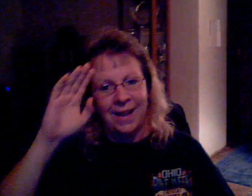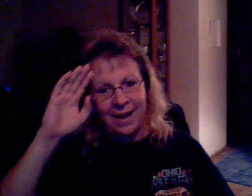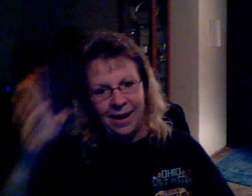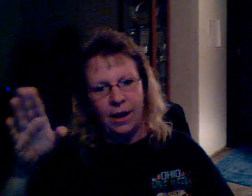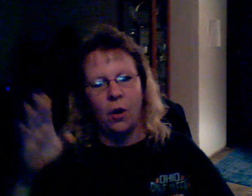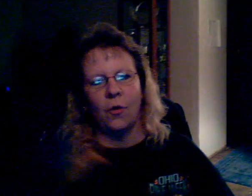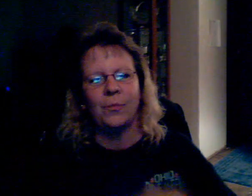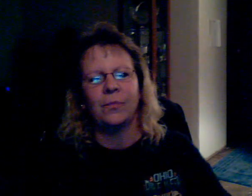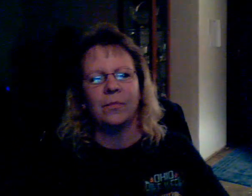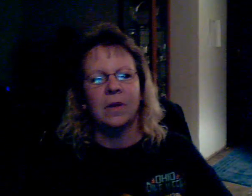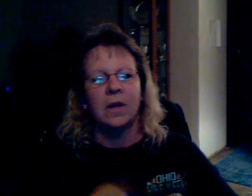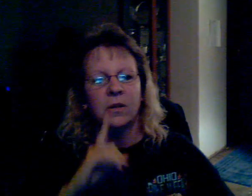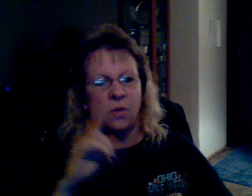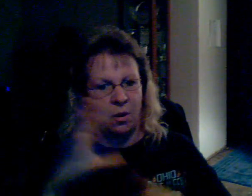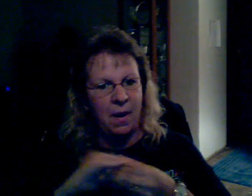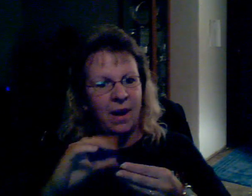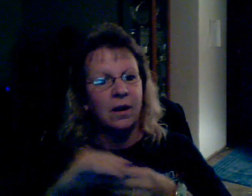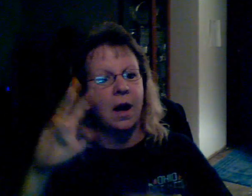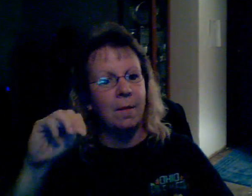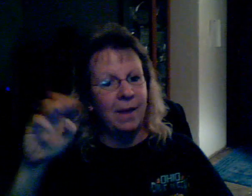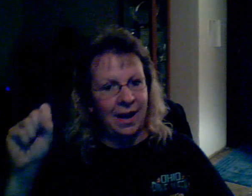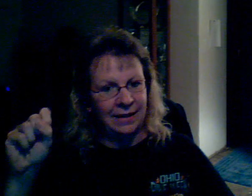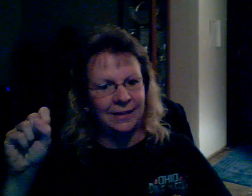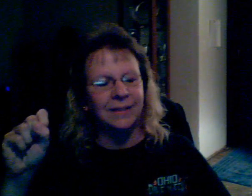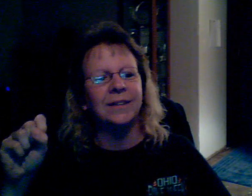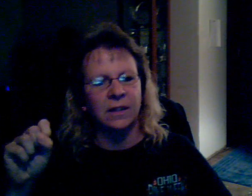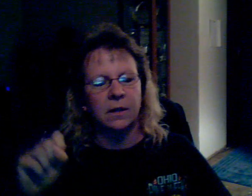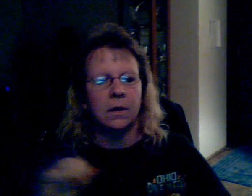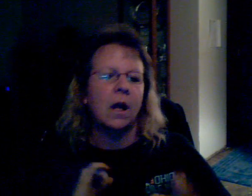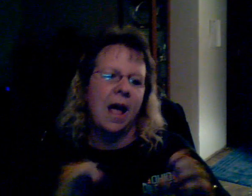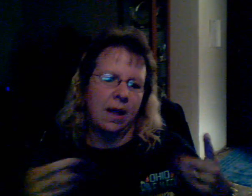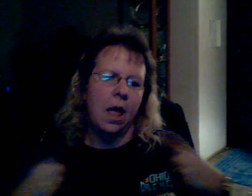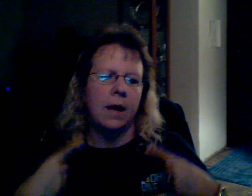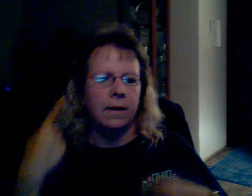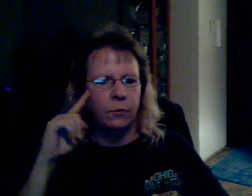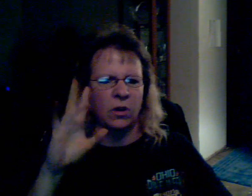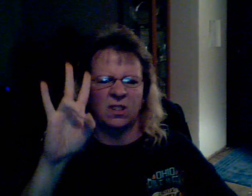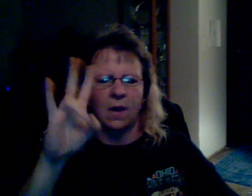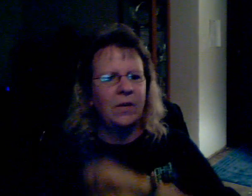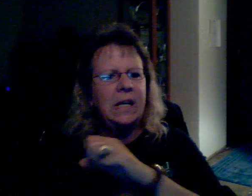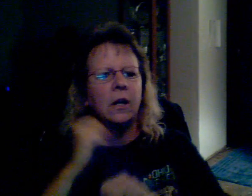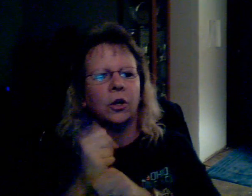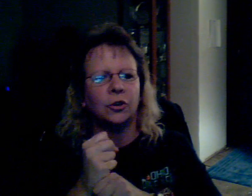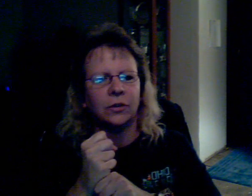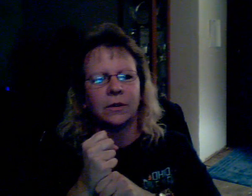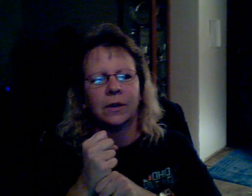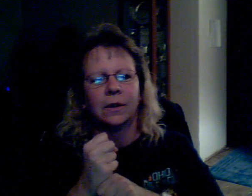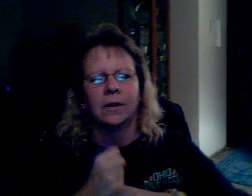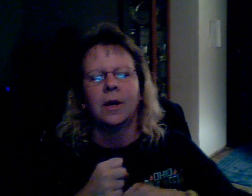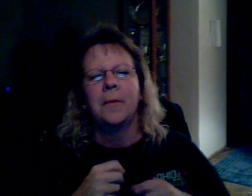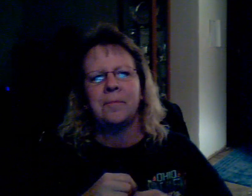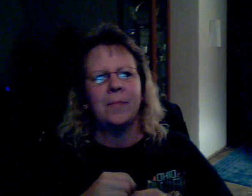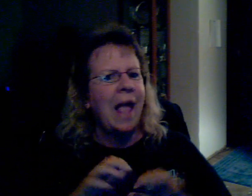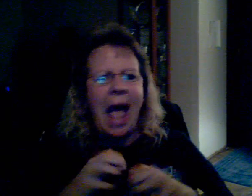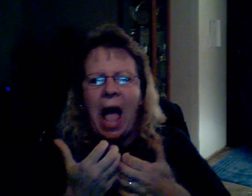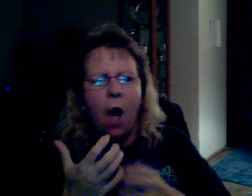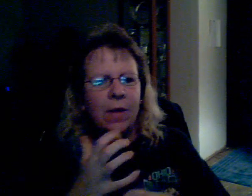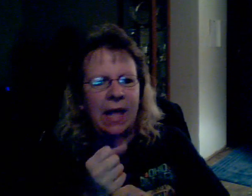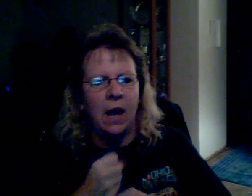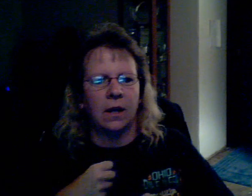Hello, my friend, I'm Pat. I've had a beautiful stuff in here. How is that?